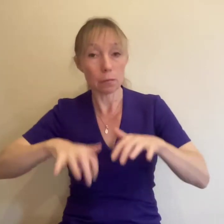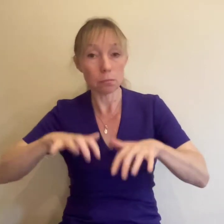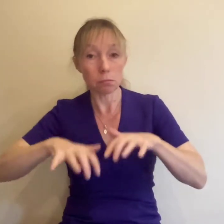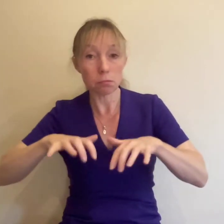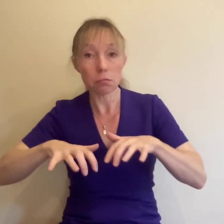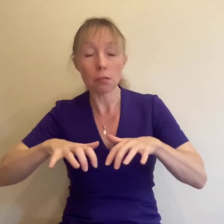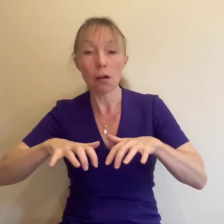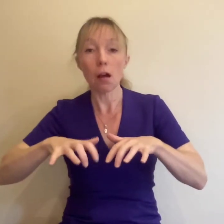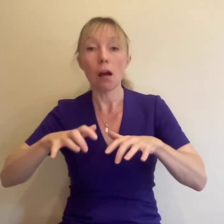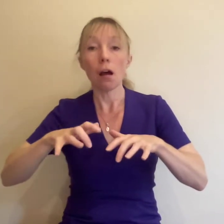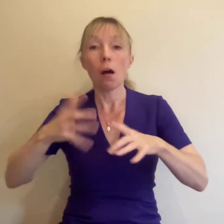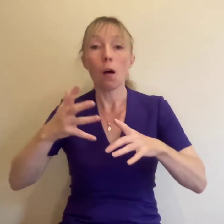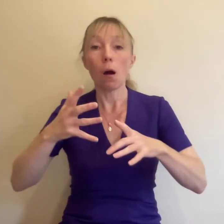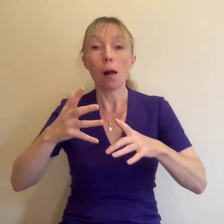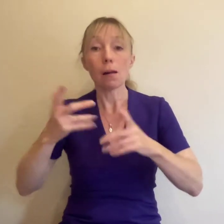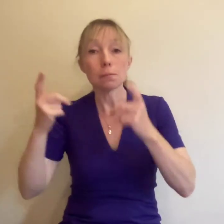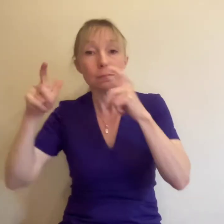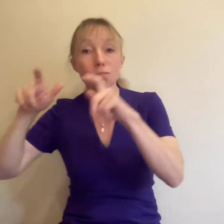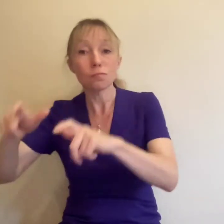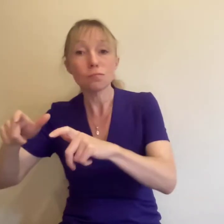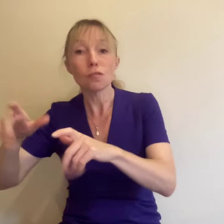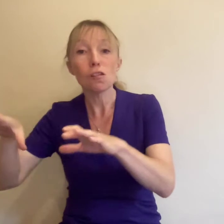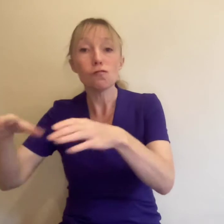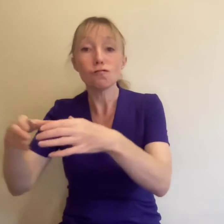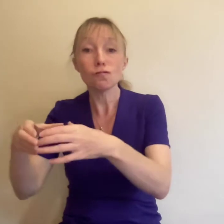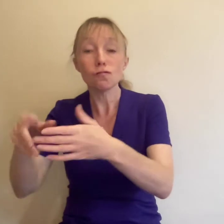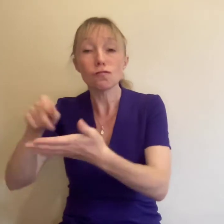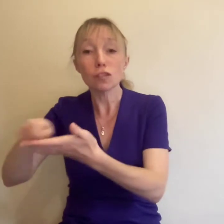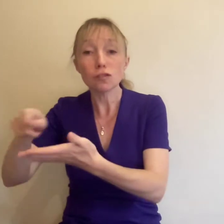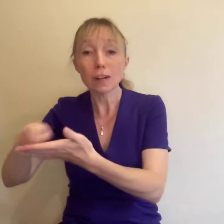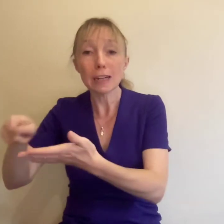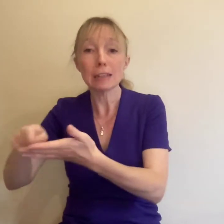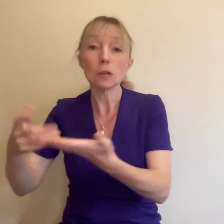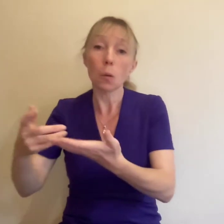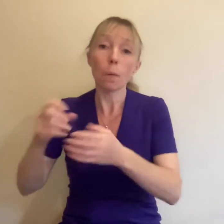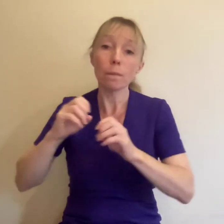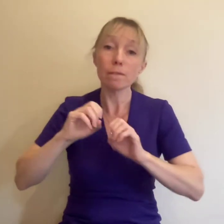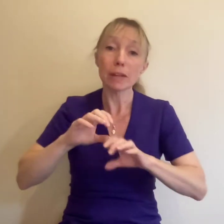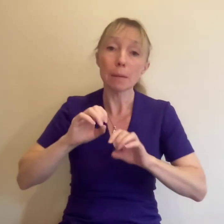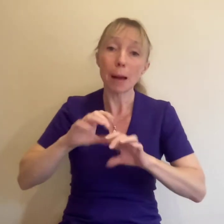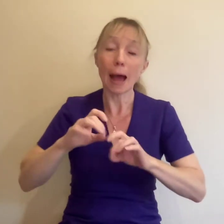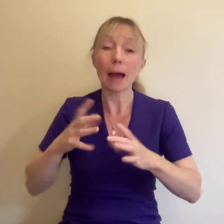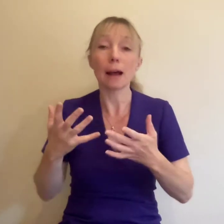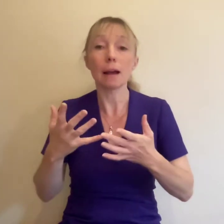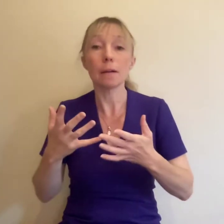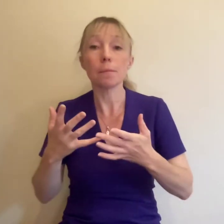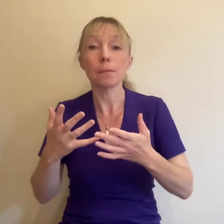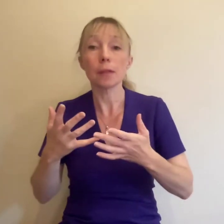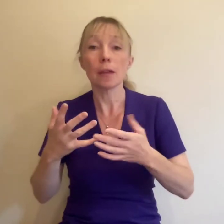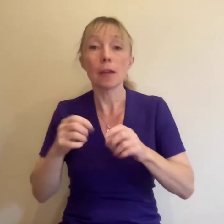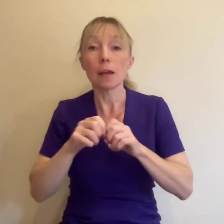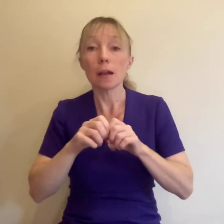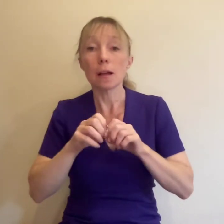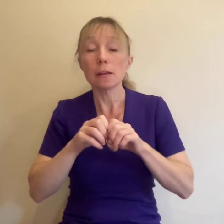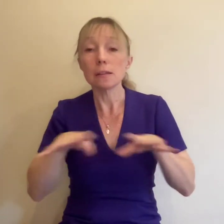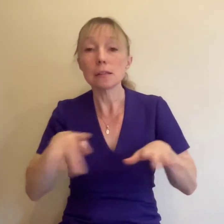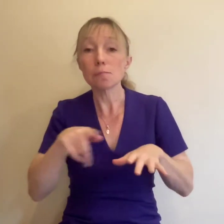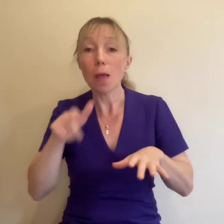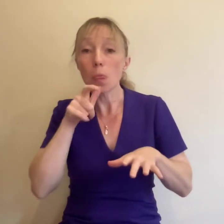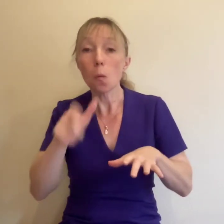retreats and feedback. Spread the Word will work with each successful applicant to create a plan and tailored package of support over the